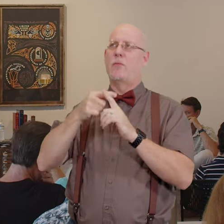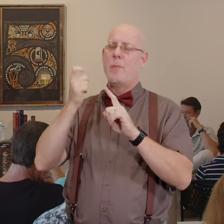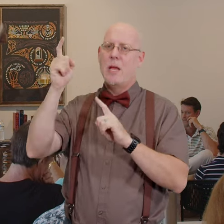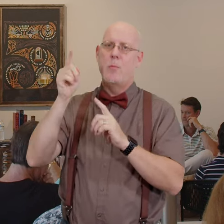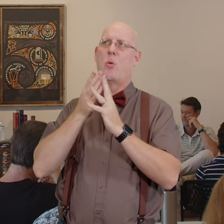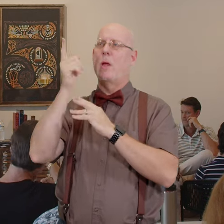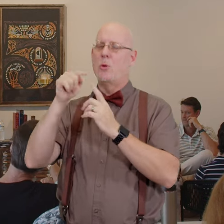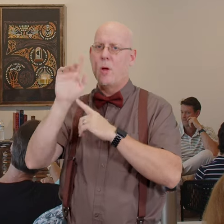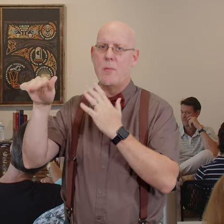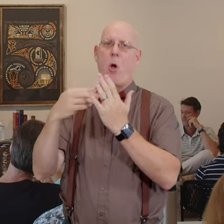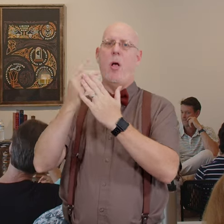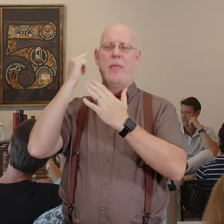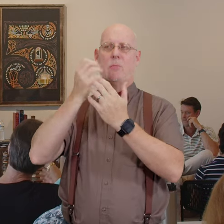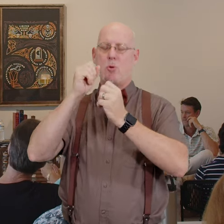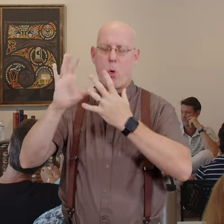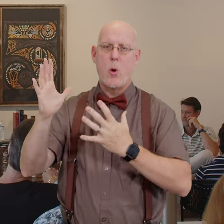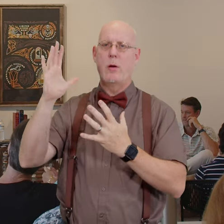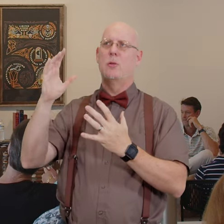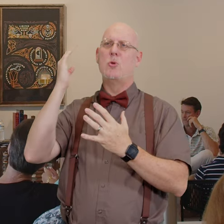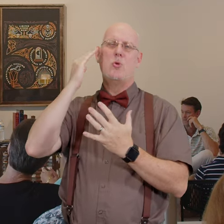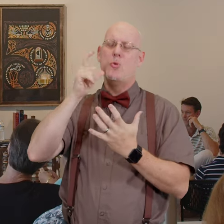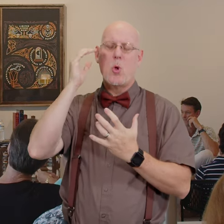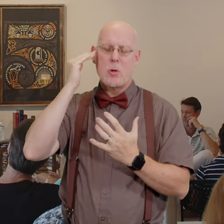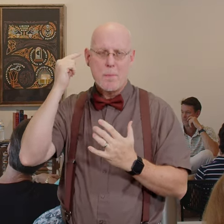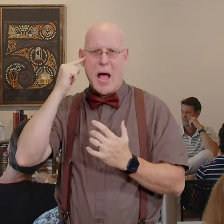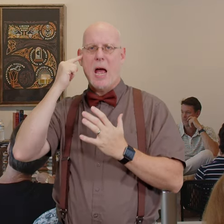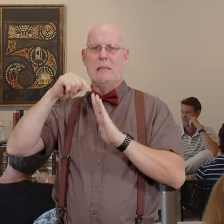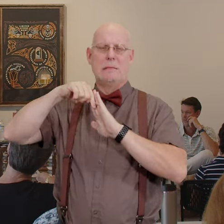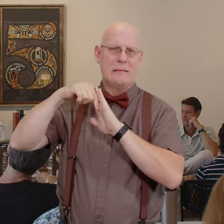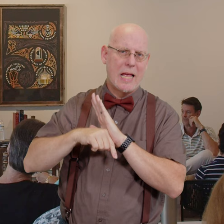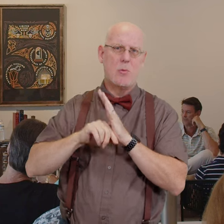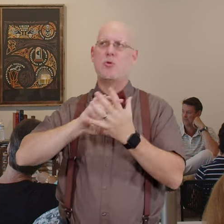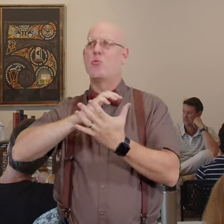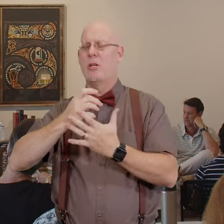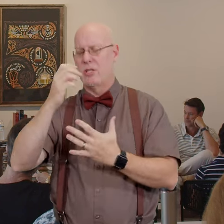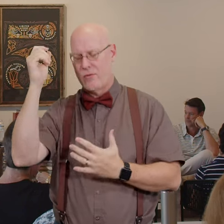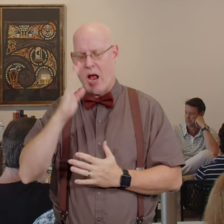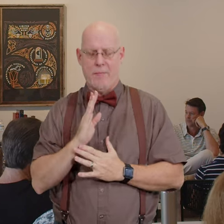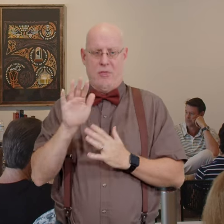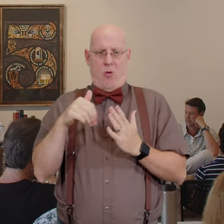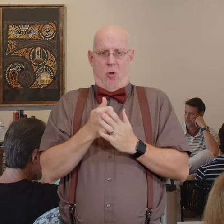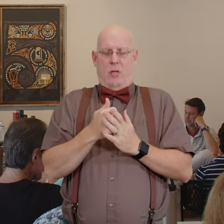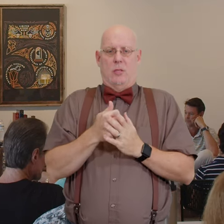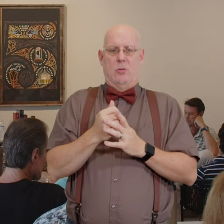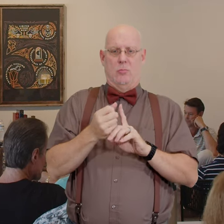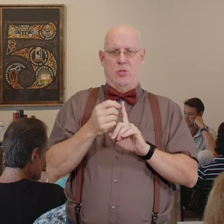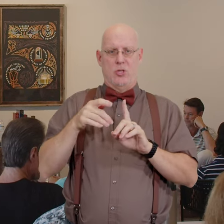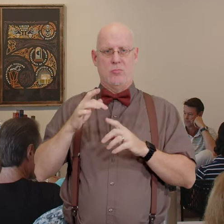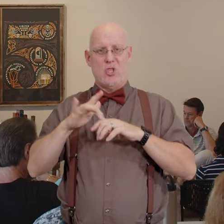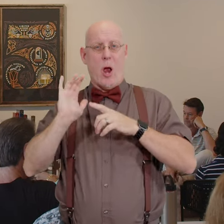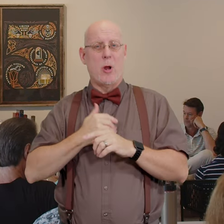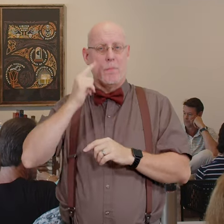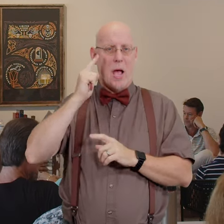things, to him be glory, who has known the mind and plumbed the depths of the riches of God. And so this whole exercise is meant to, yes, sharpen our